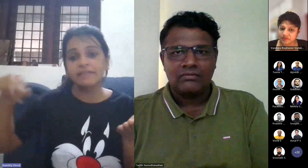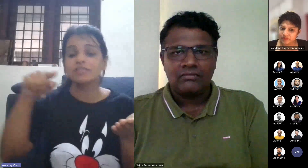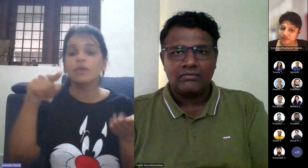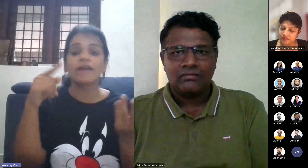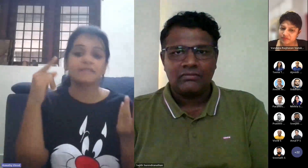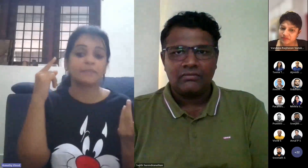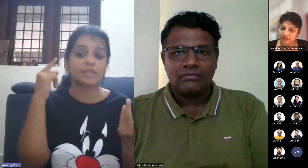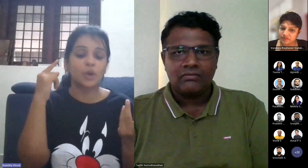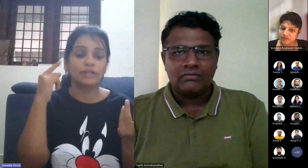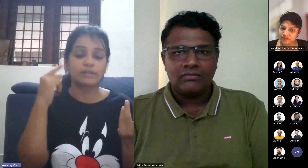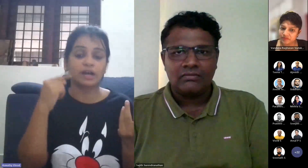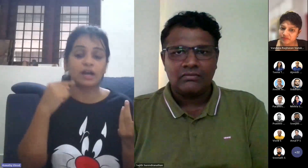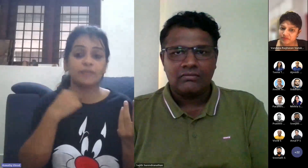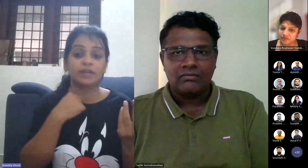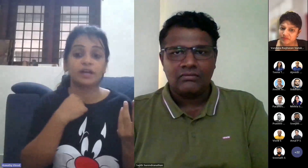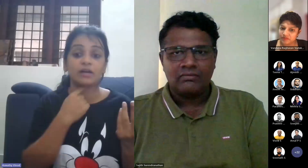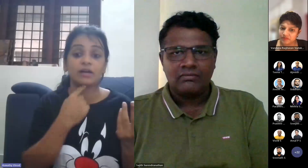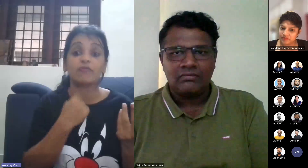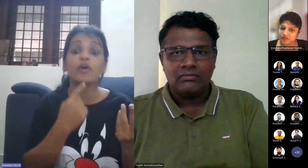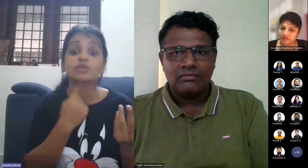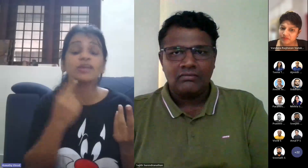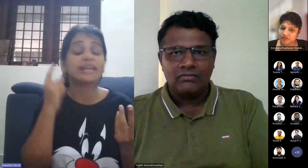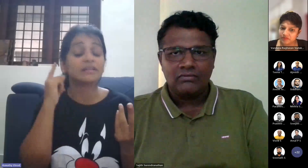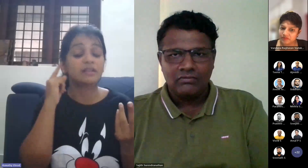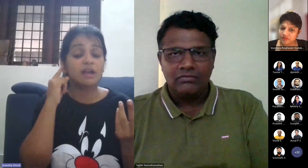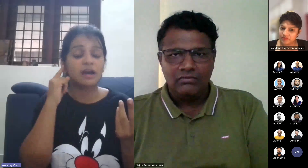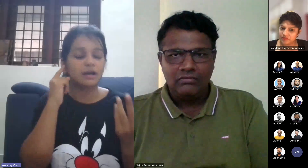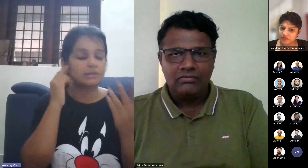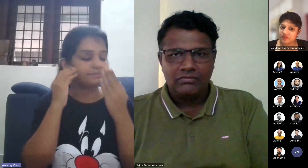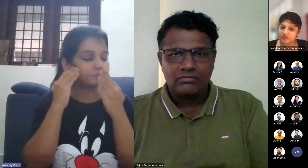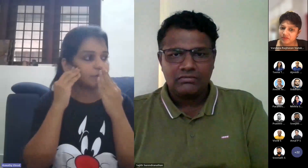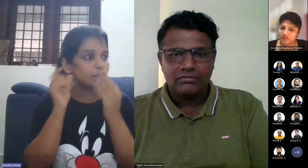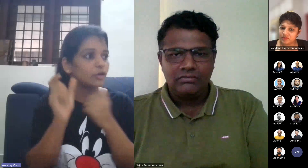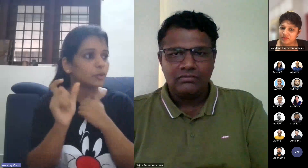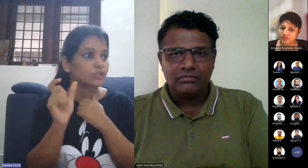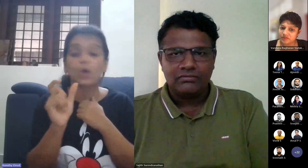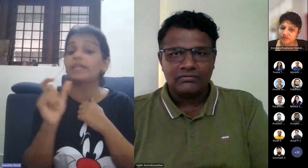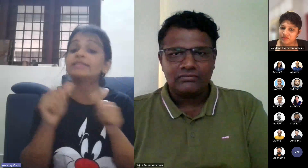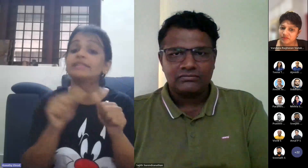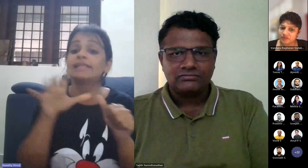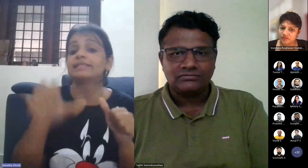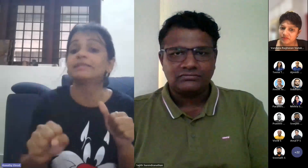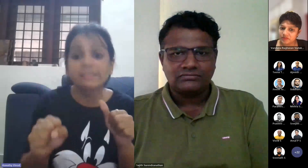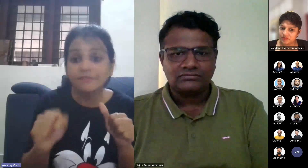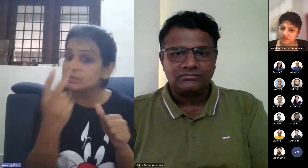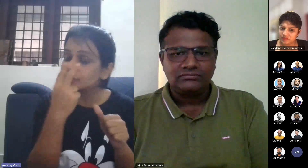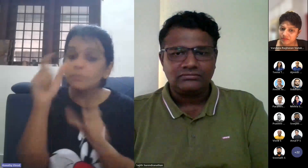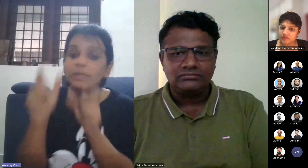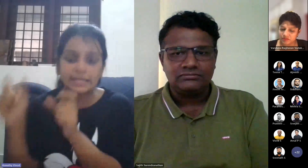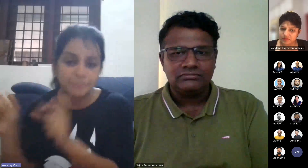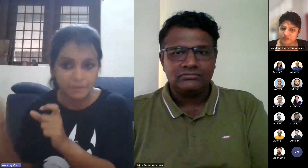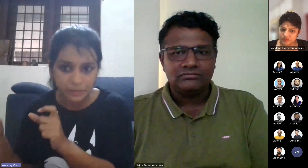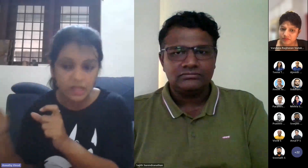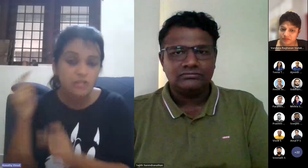in Netflix you have something called a voice, like a I forgot what it's called. It's an accessibility feature